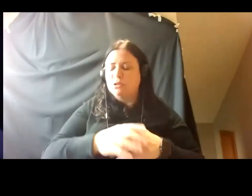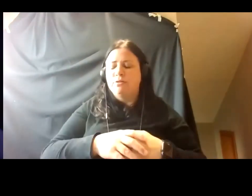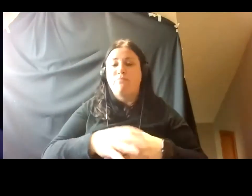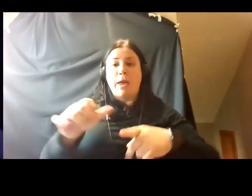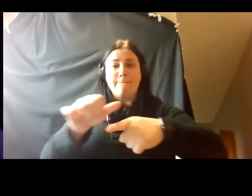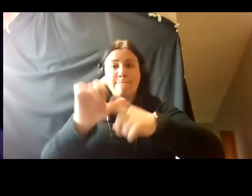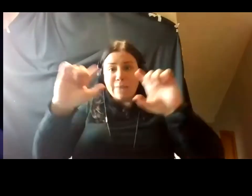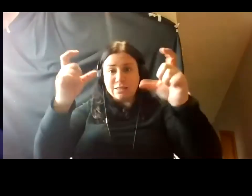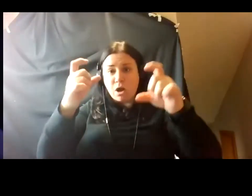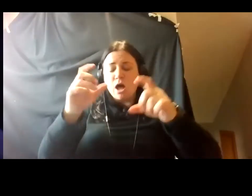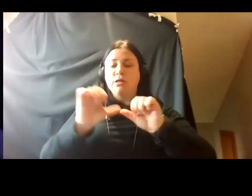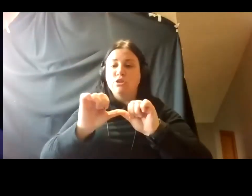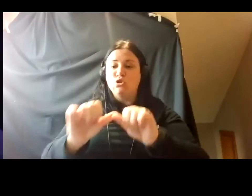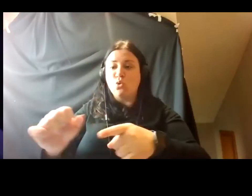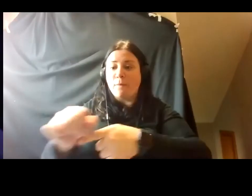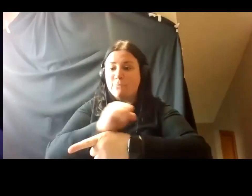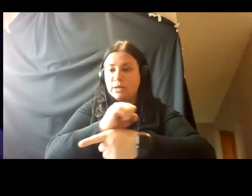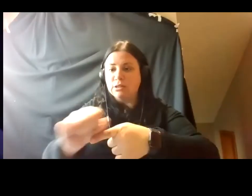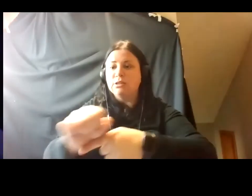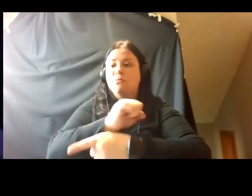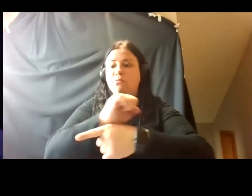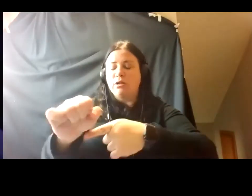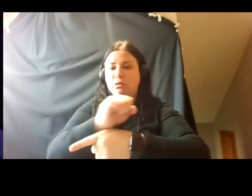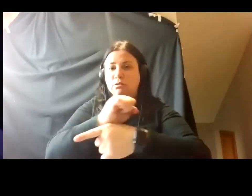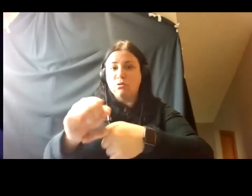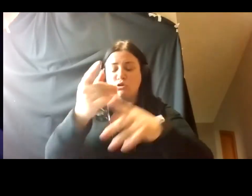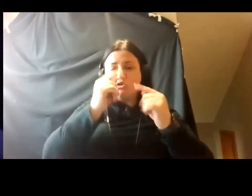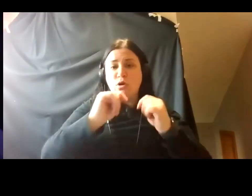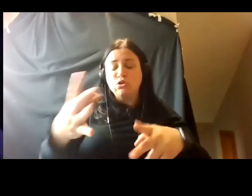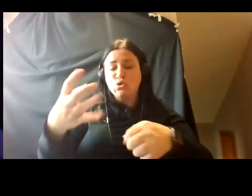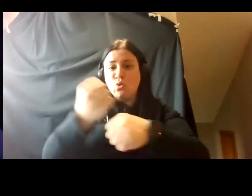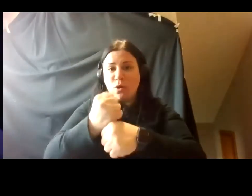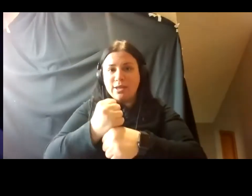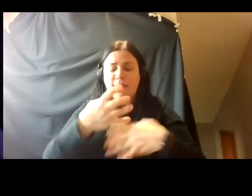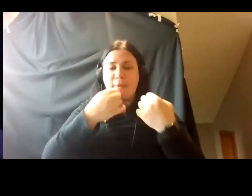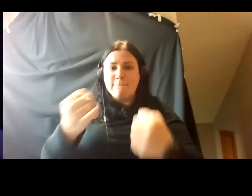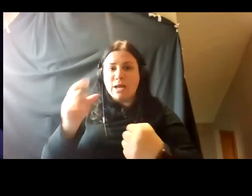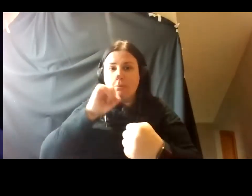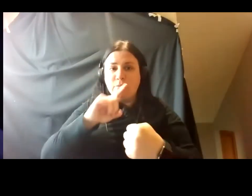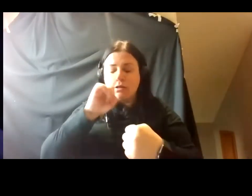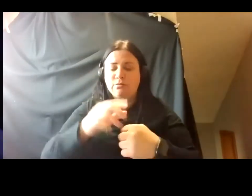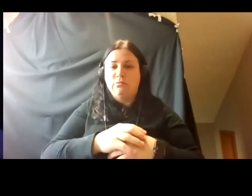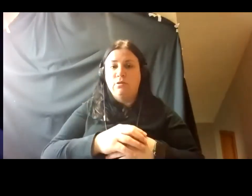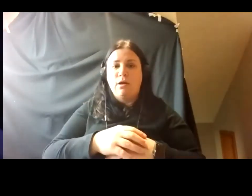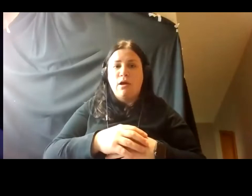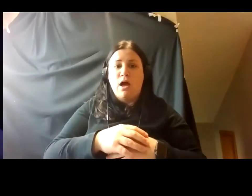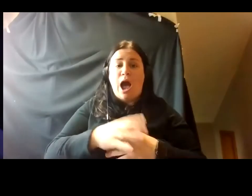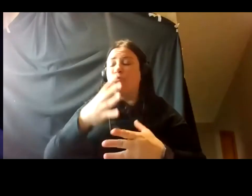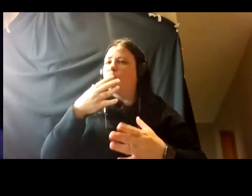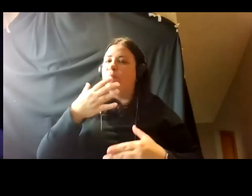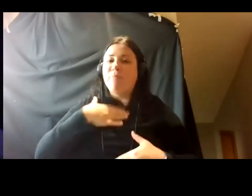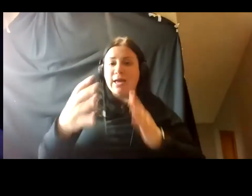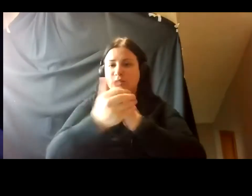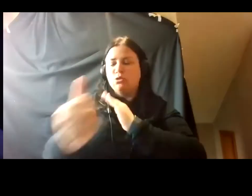basketball. And I got so good at basketball trying to win this Mighty Mouse that I never got. So good that I made my